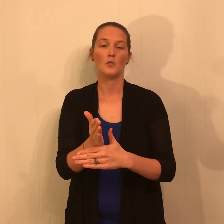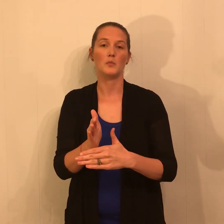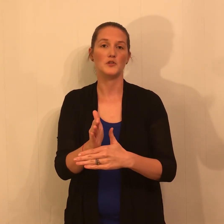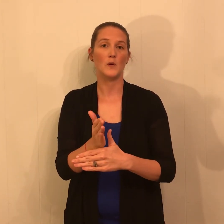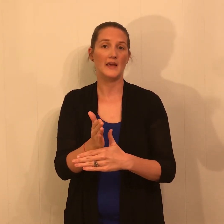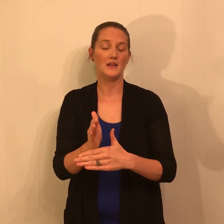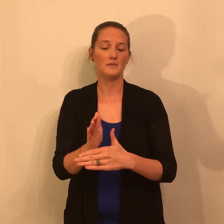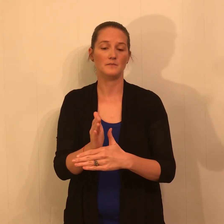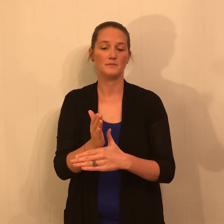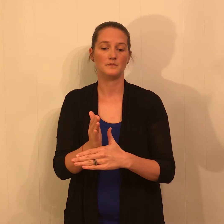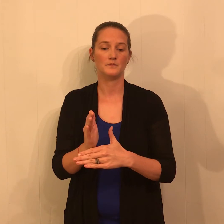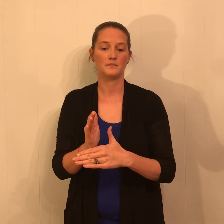between,